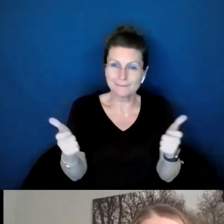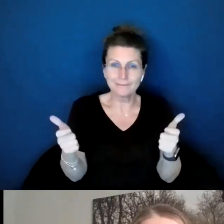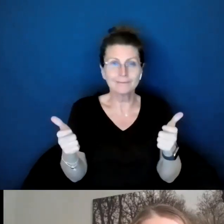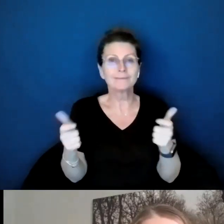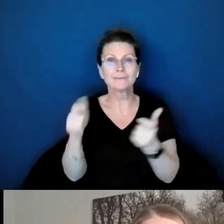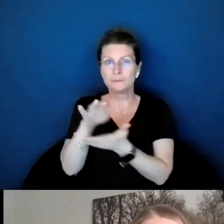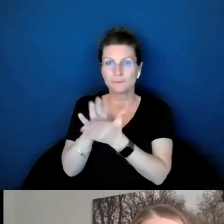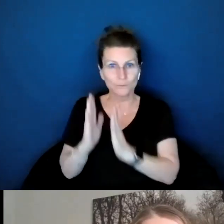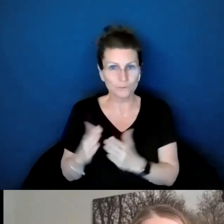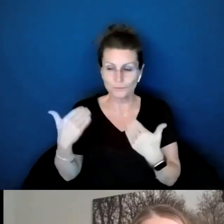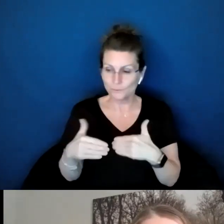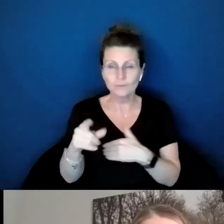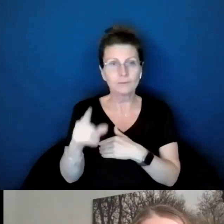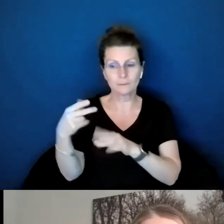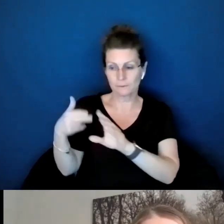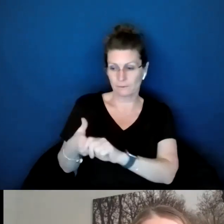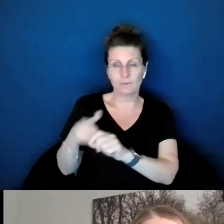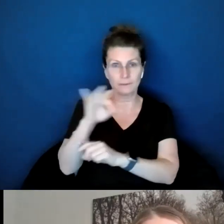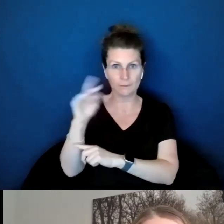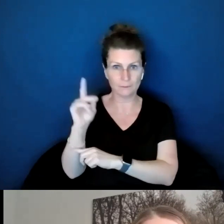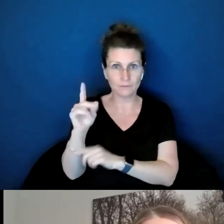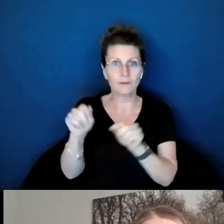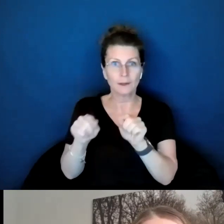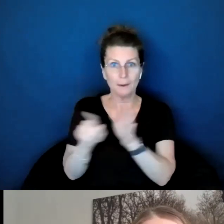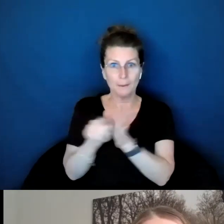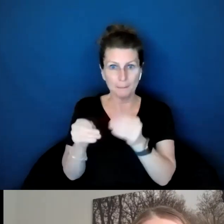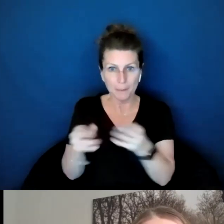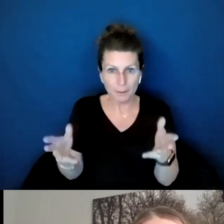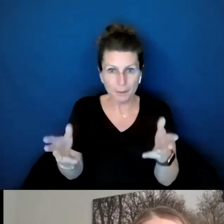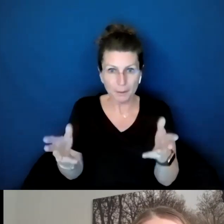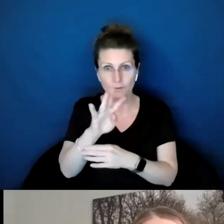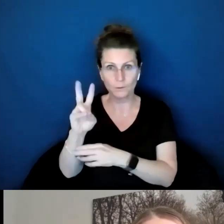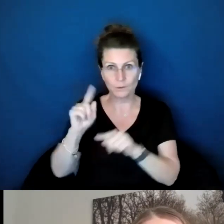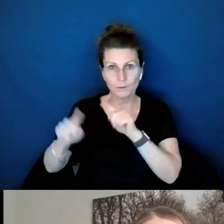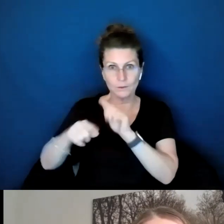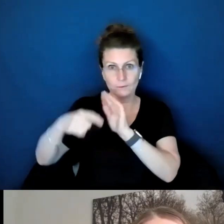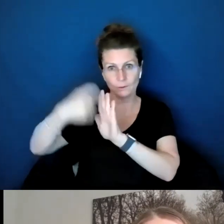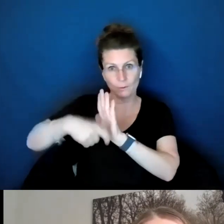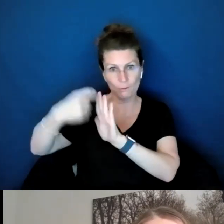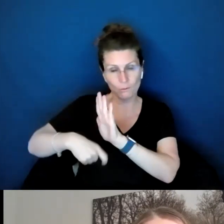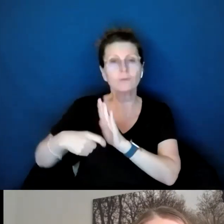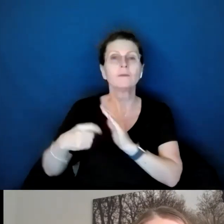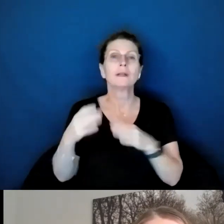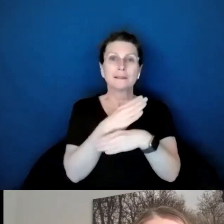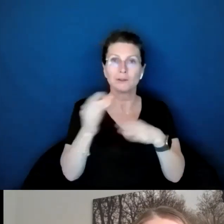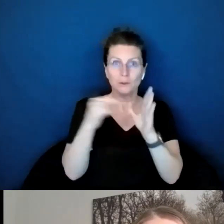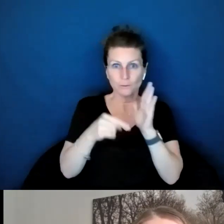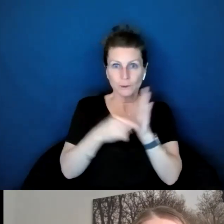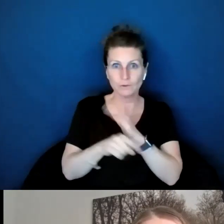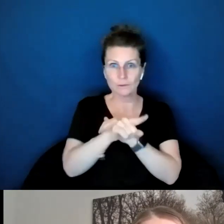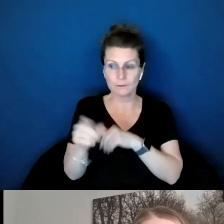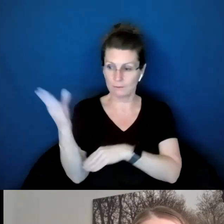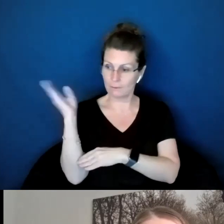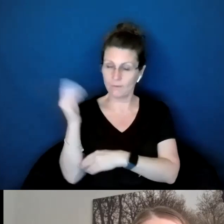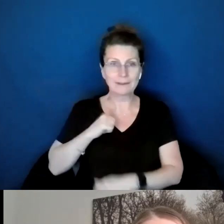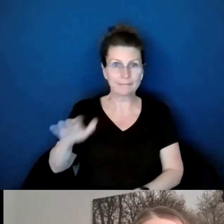scholar. Since joining York, she has published 42 papers in some leading journals, and she has shared her research at conferences throughout Canada